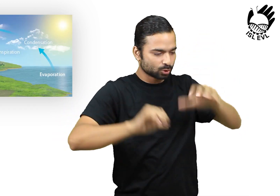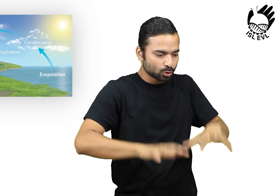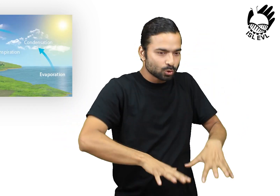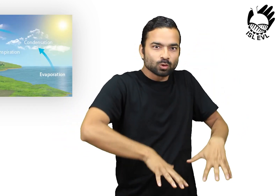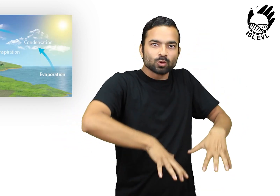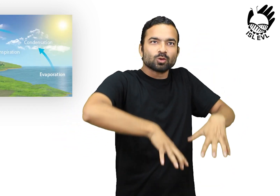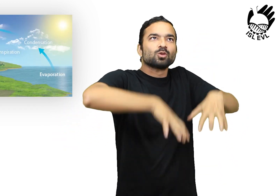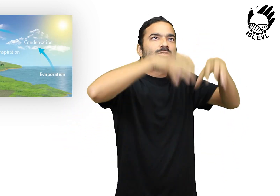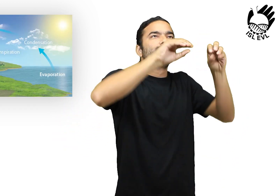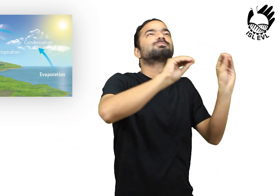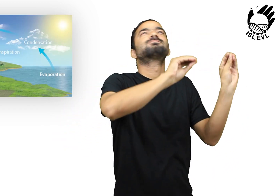recycled